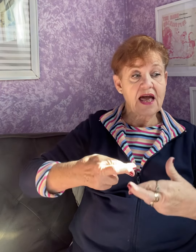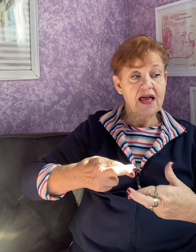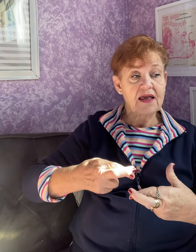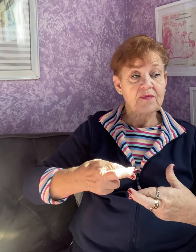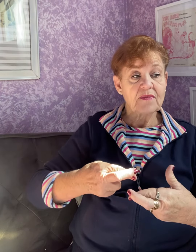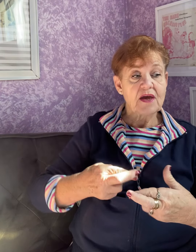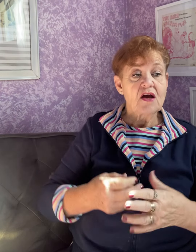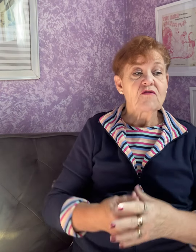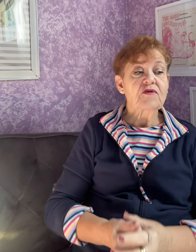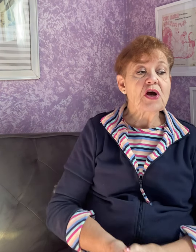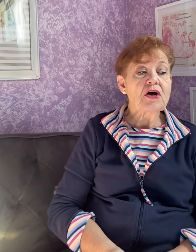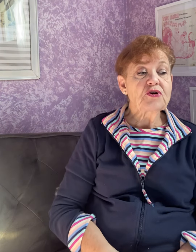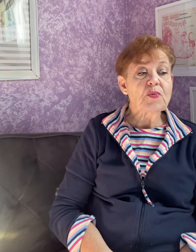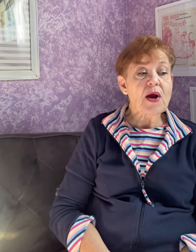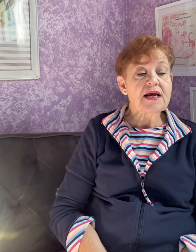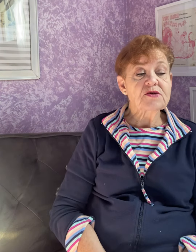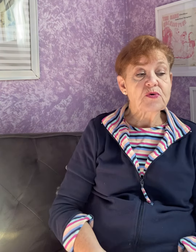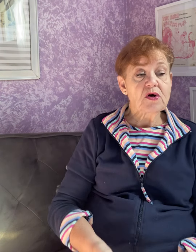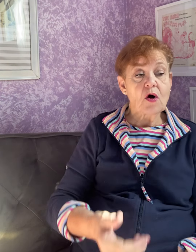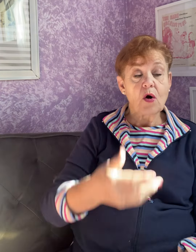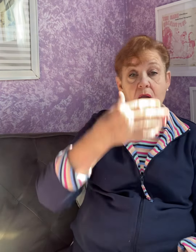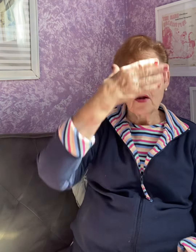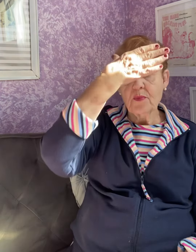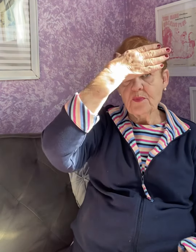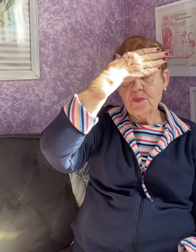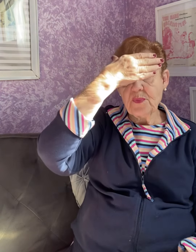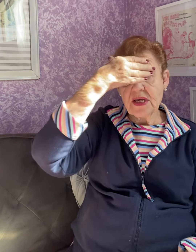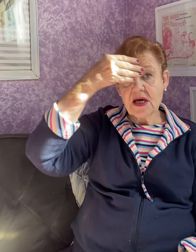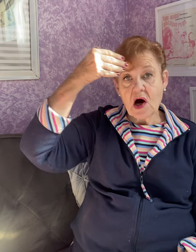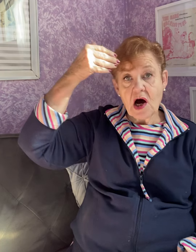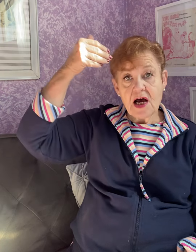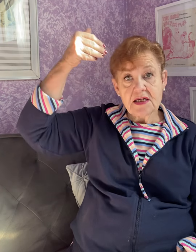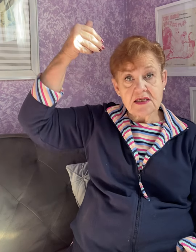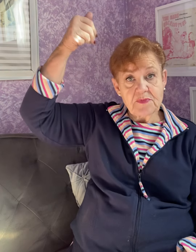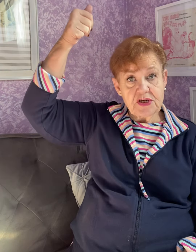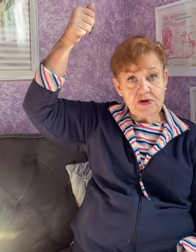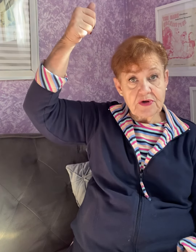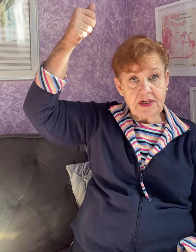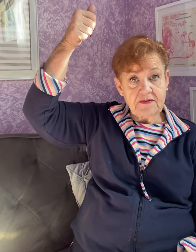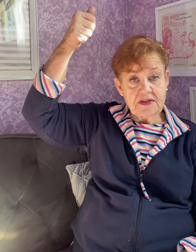Okay. For yonder breaks, we'll go because. Be sure and lift up.